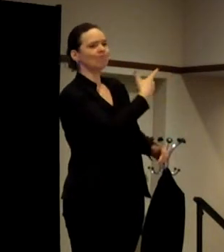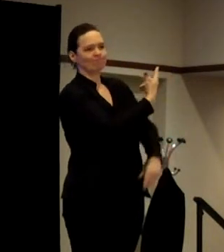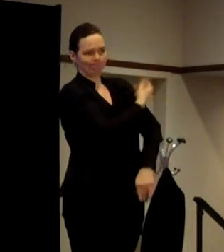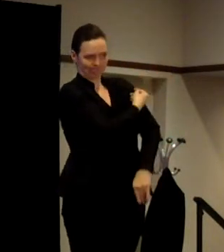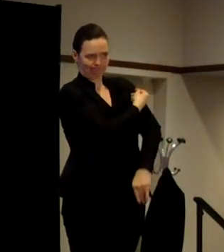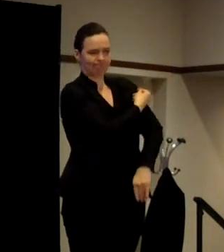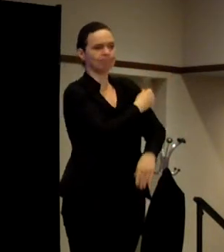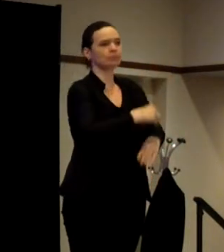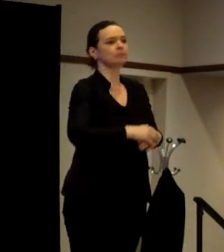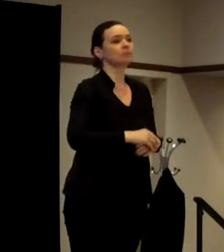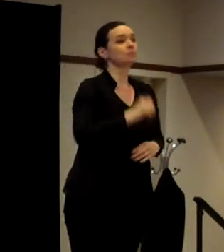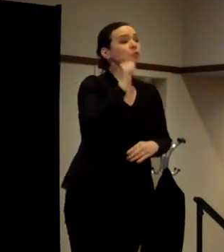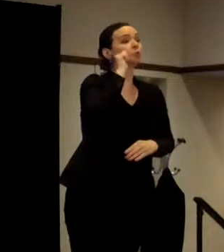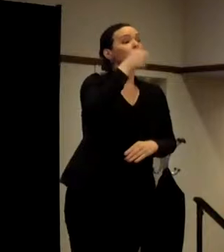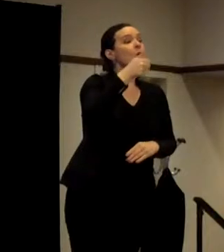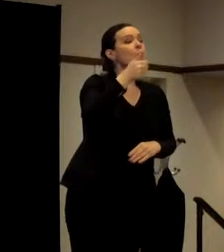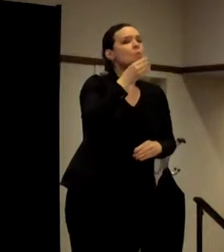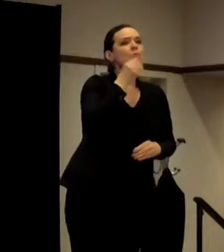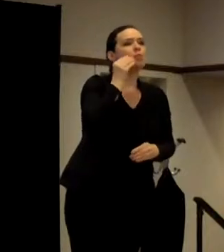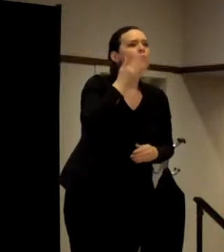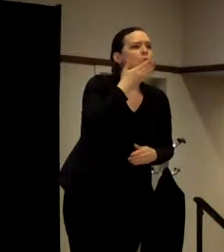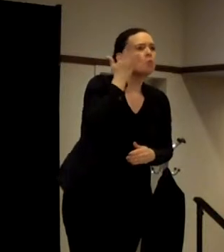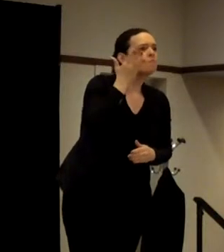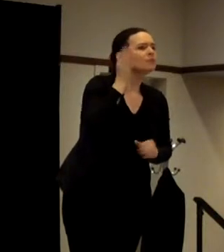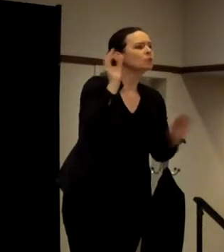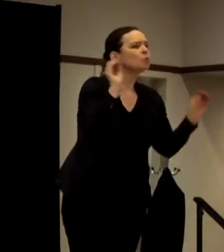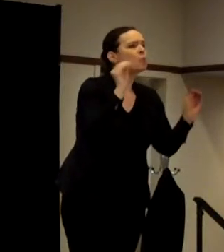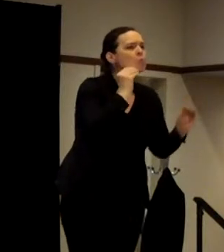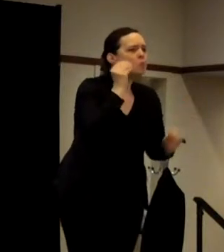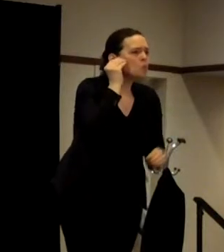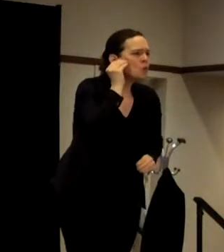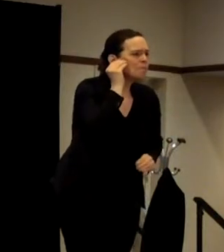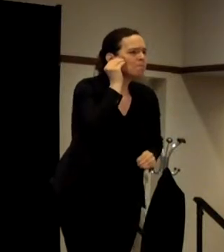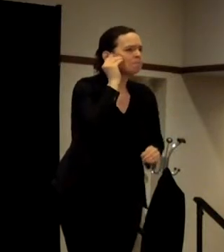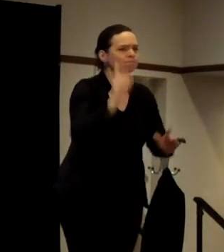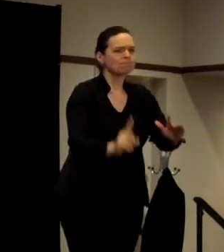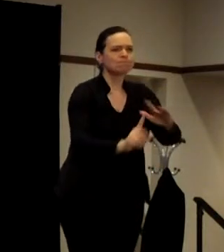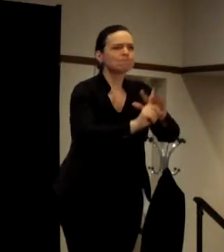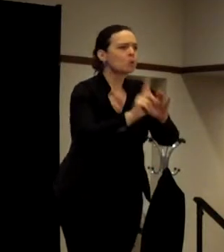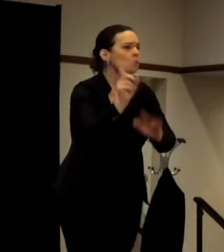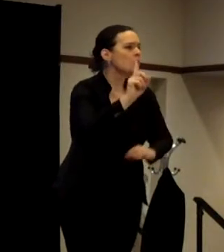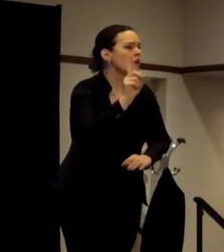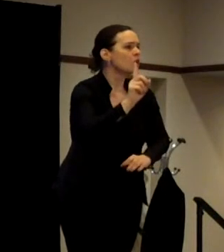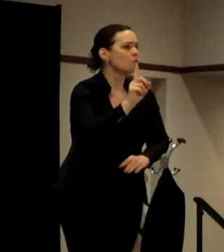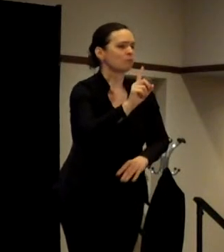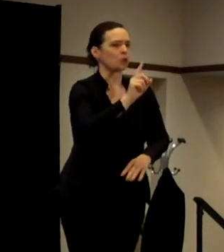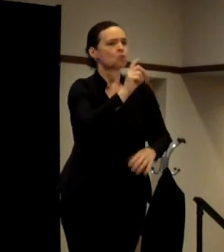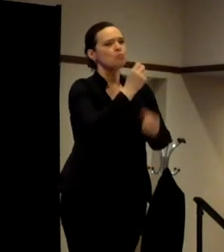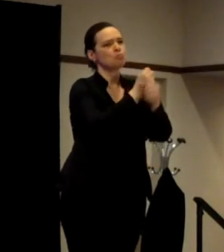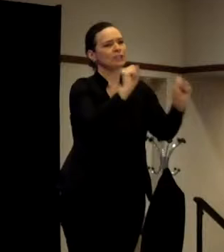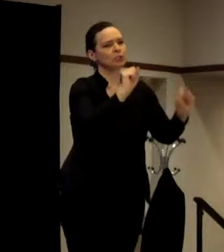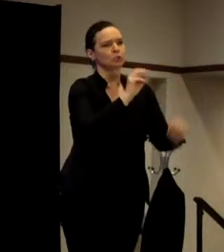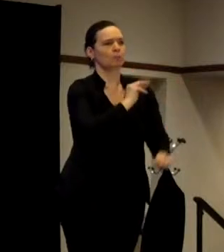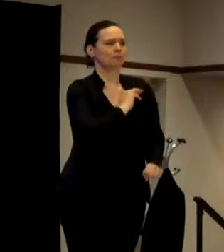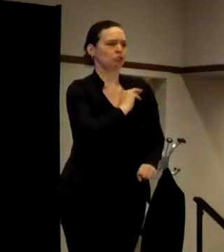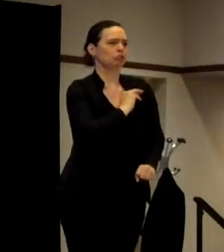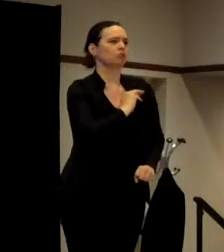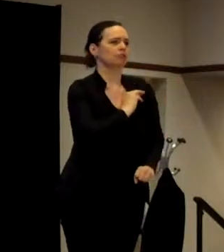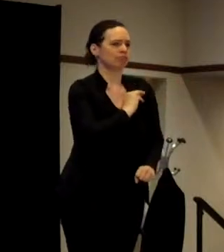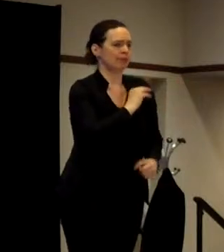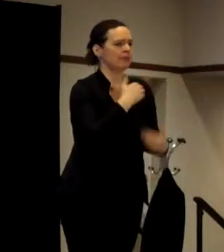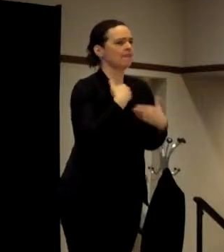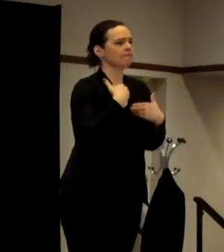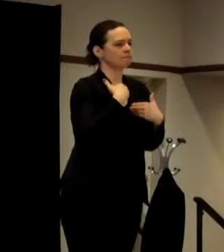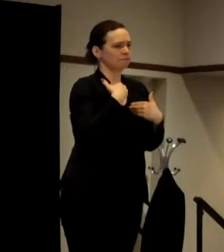with our homeless population and doing a pop-up clinic at the rescue mission. So it's important that we make